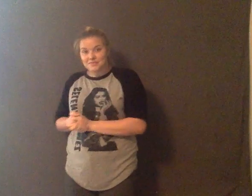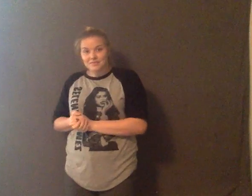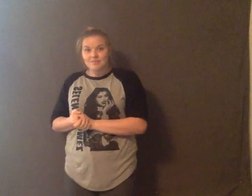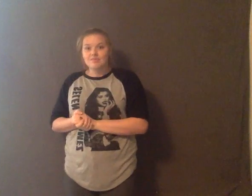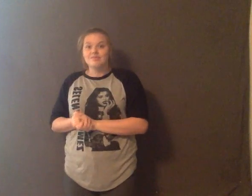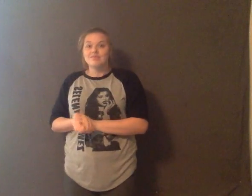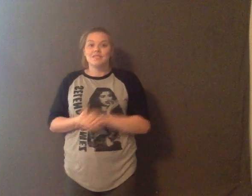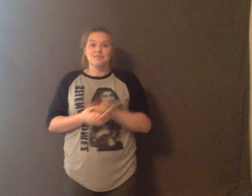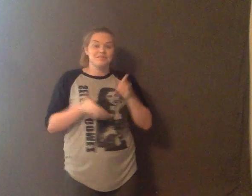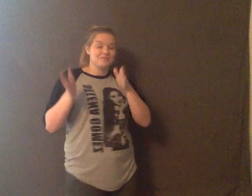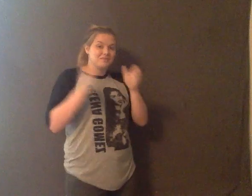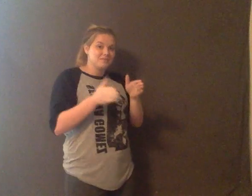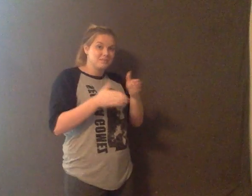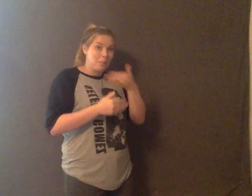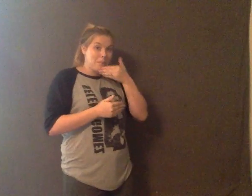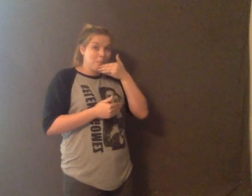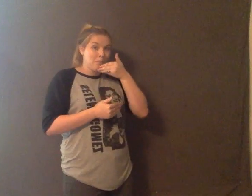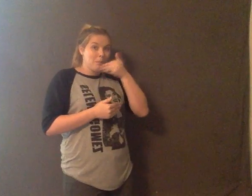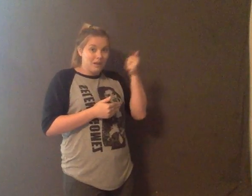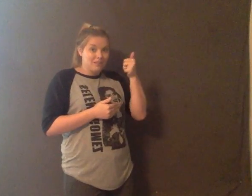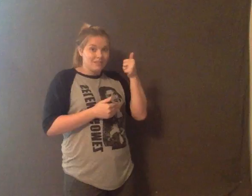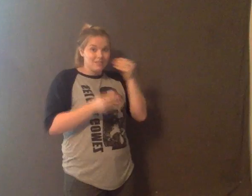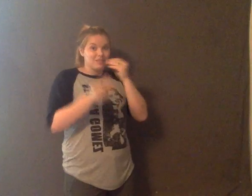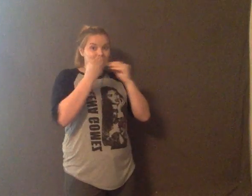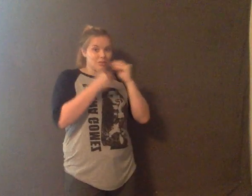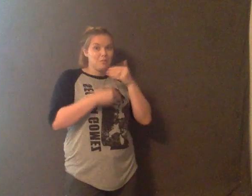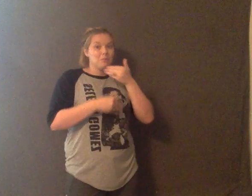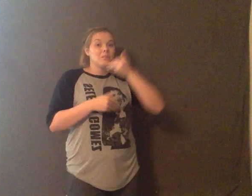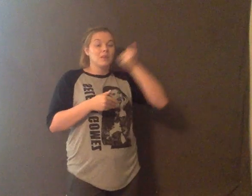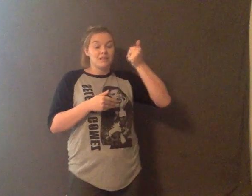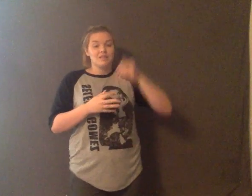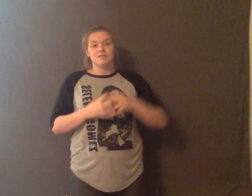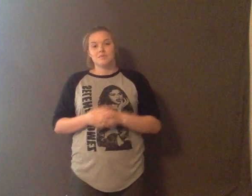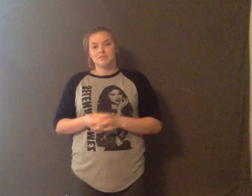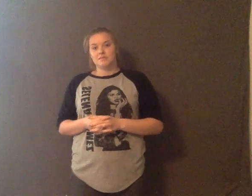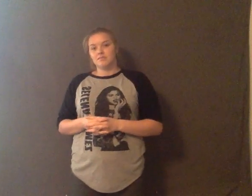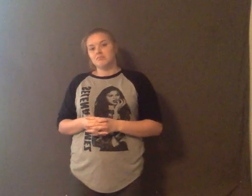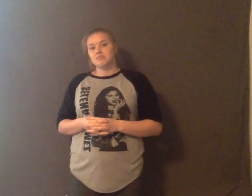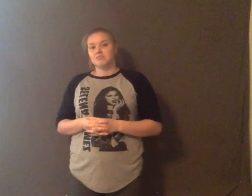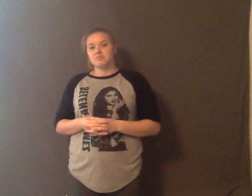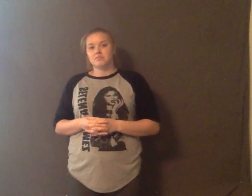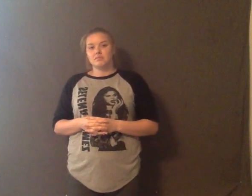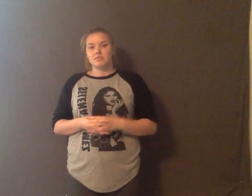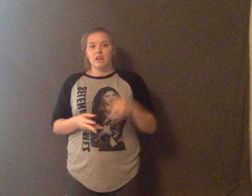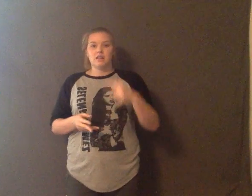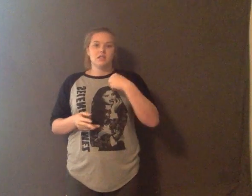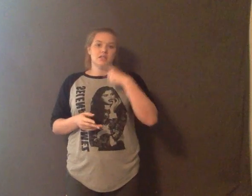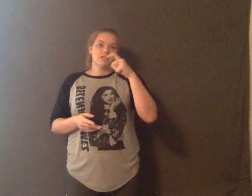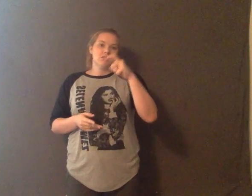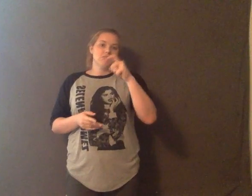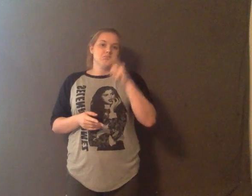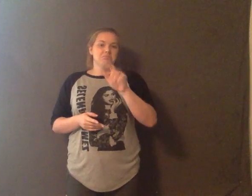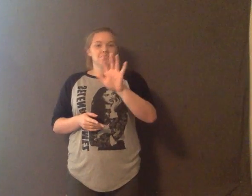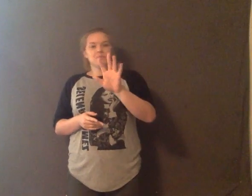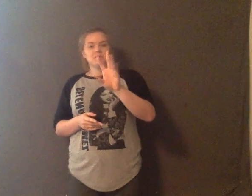dramatically better nutrition on a plant-based diet. For an average-sized guy like myself, I need about 56 grams of protein a day. That's